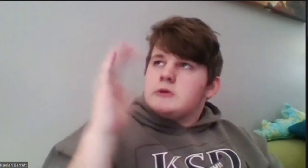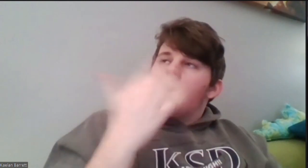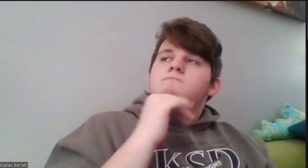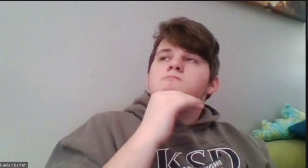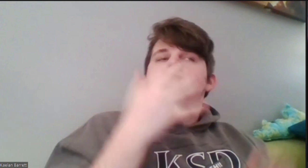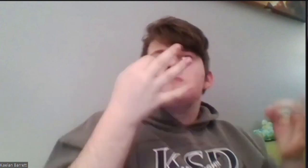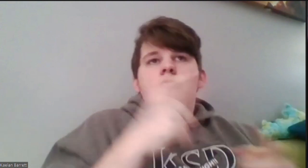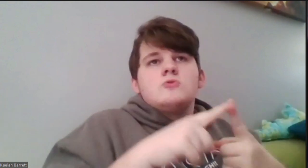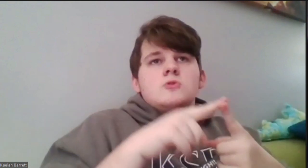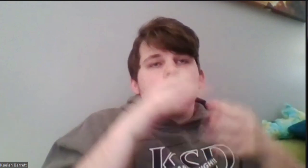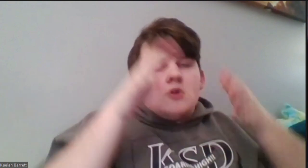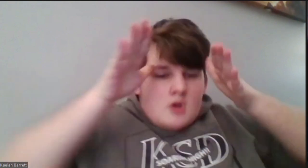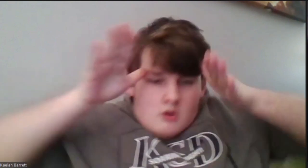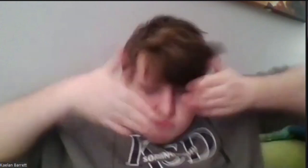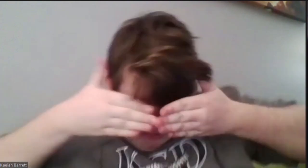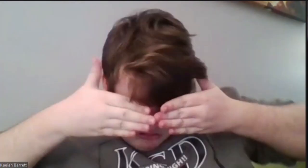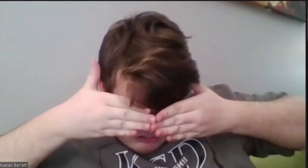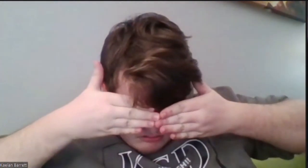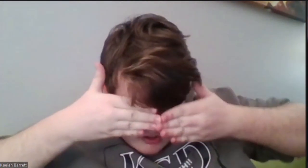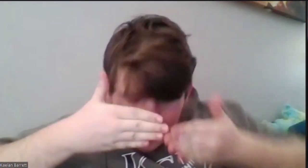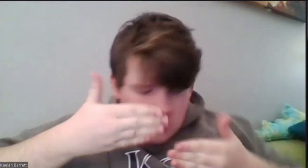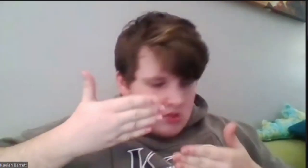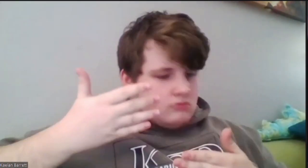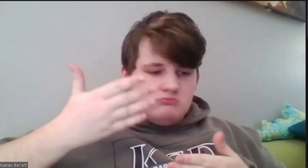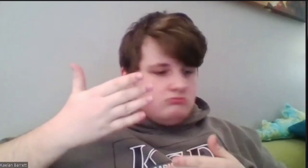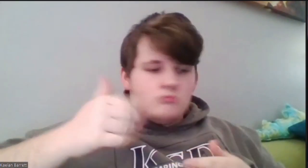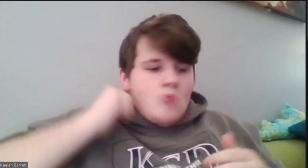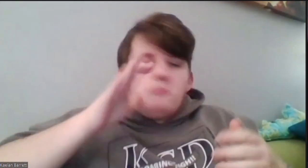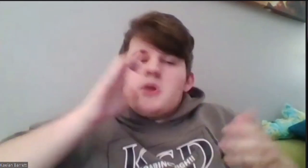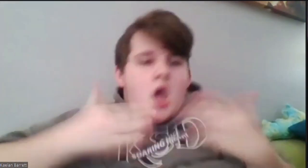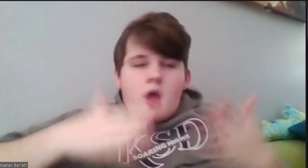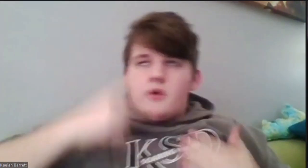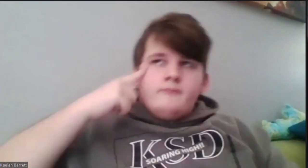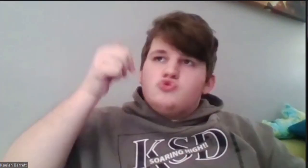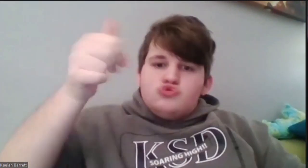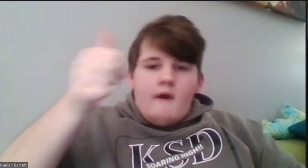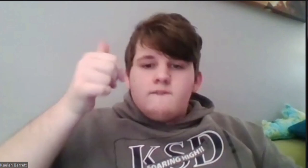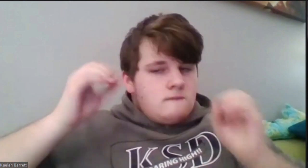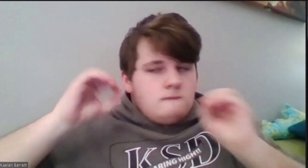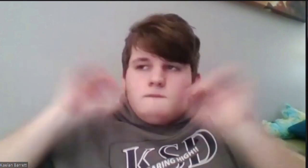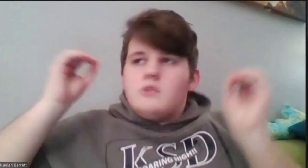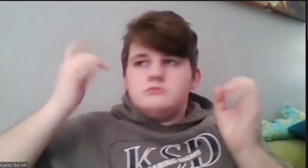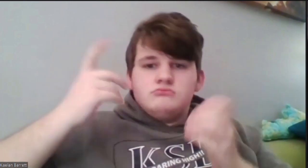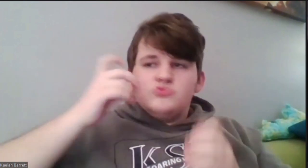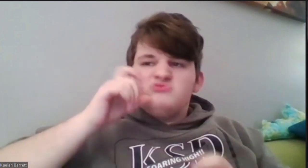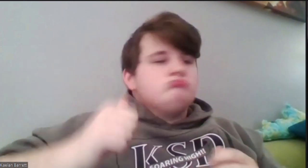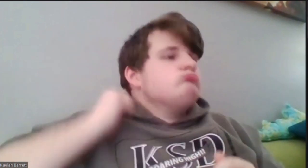You didn't have a friend. You were just there. So you decided to shut everyone else out. You weren't happy for yourself.